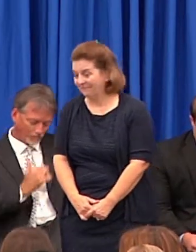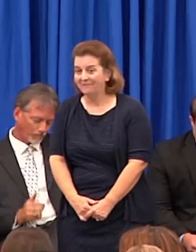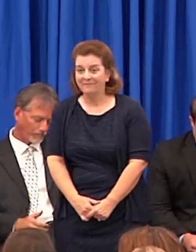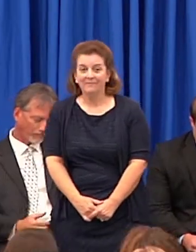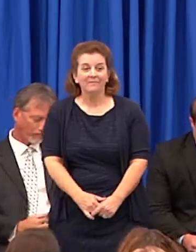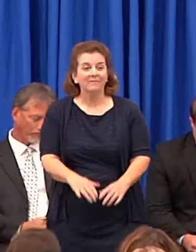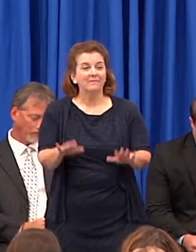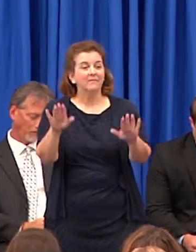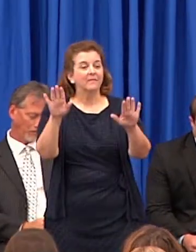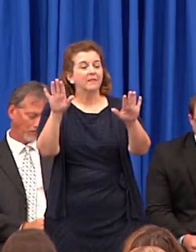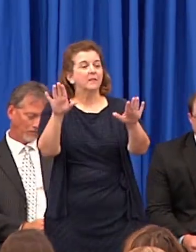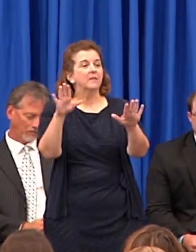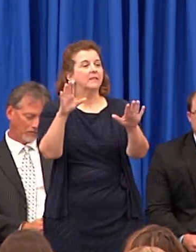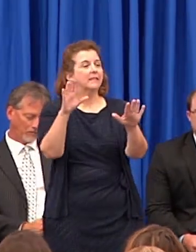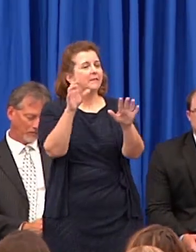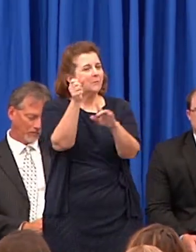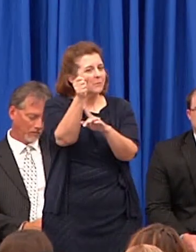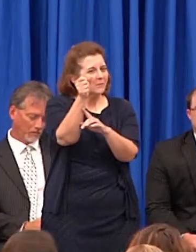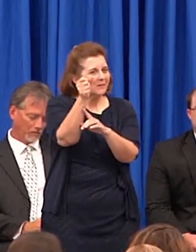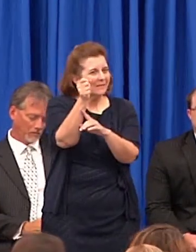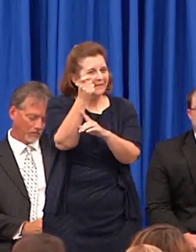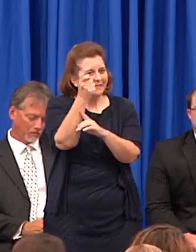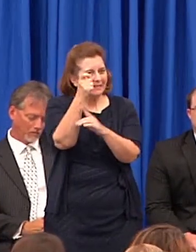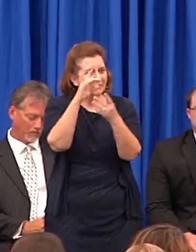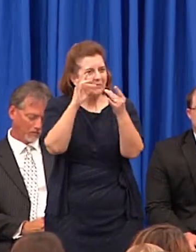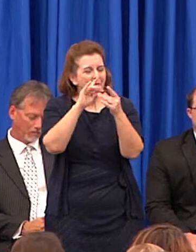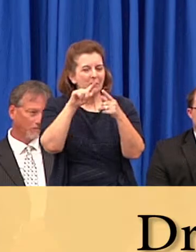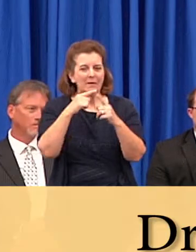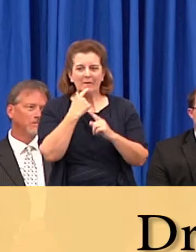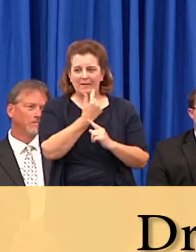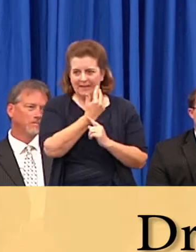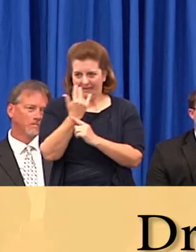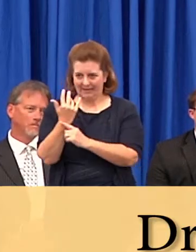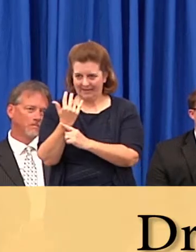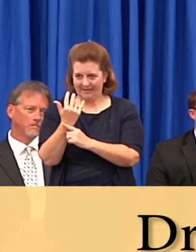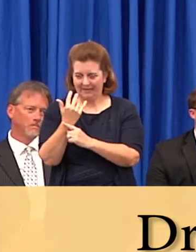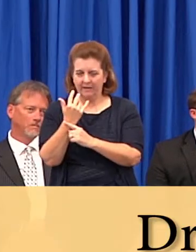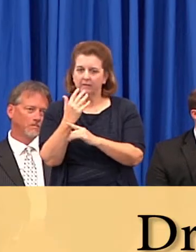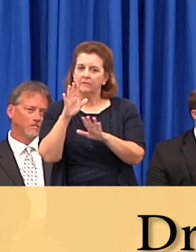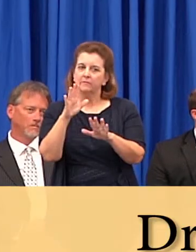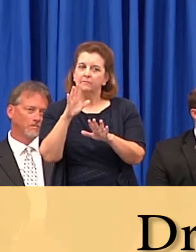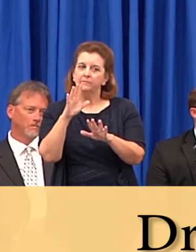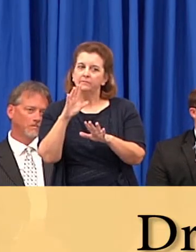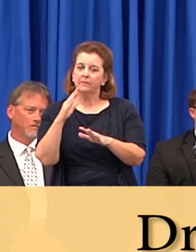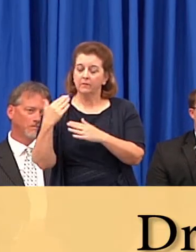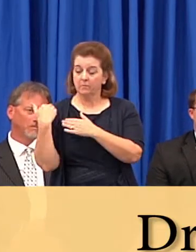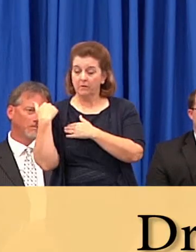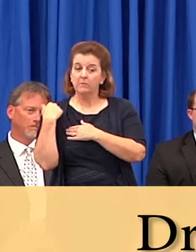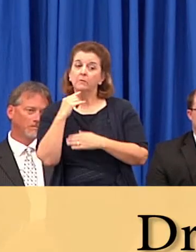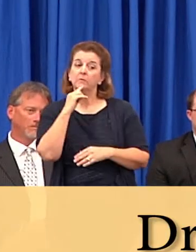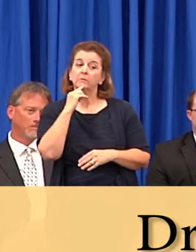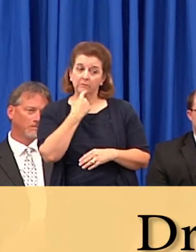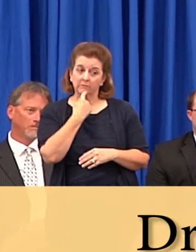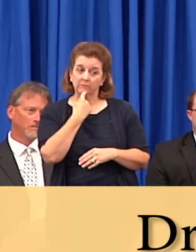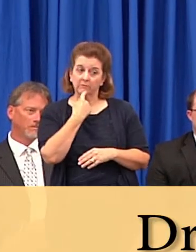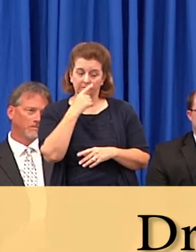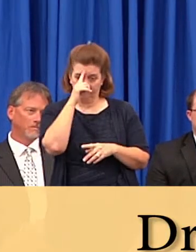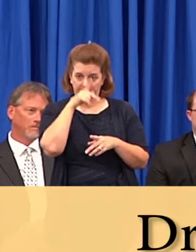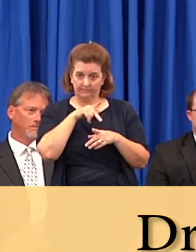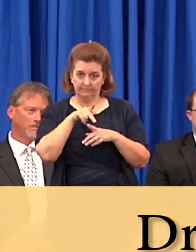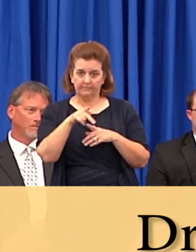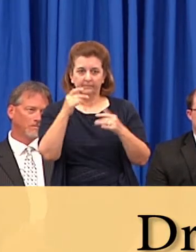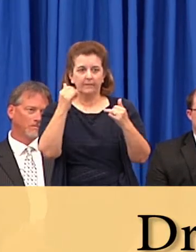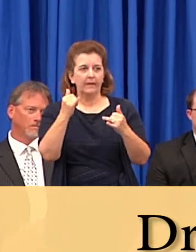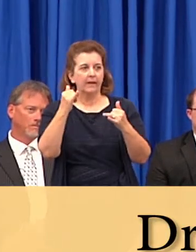Now, just a little bit about candlelighting. As you've learned, we take our professional responsibilities very seriously, and you will